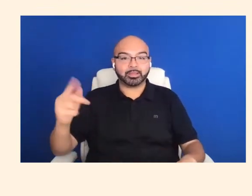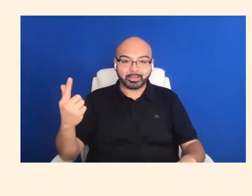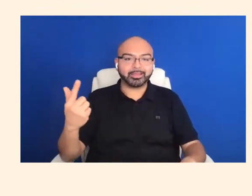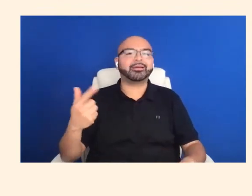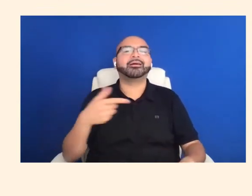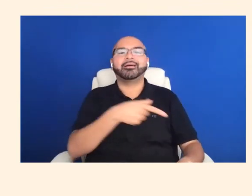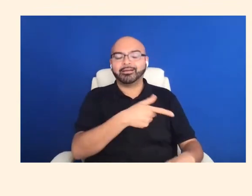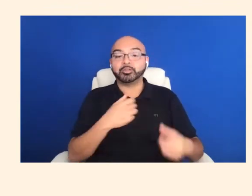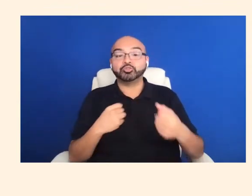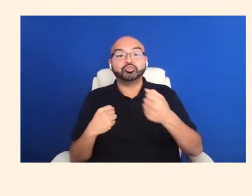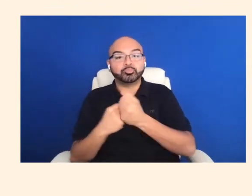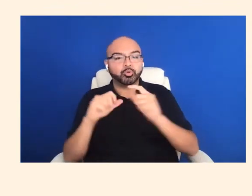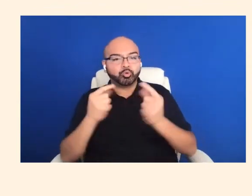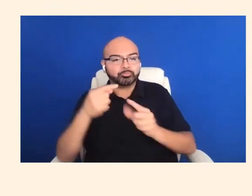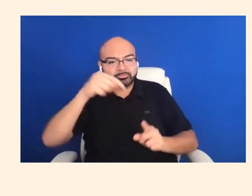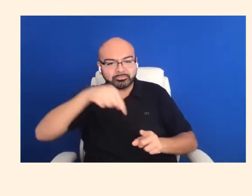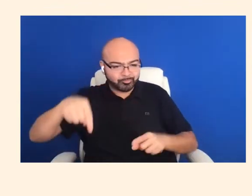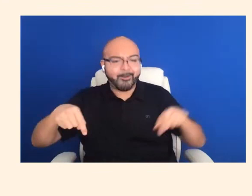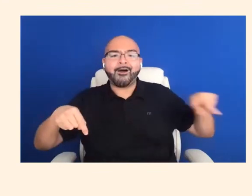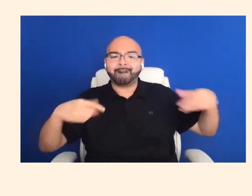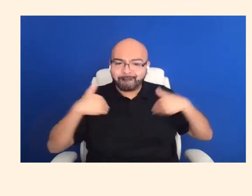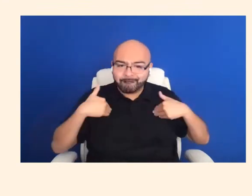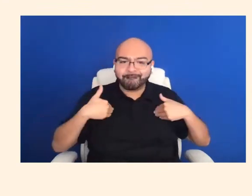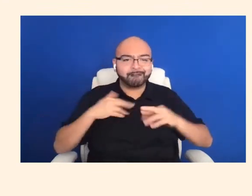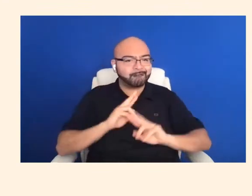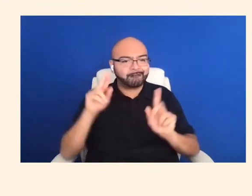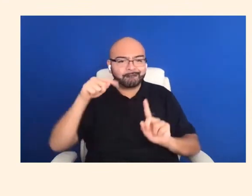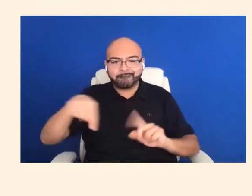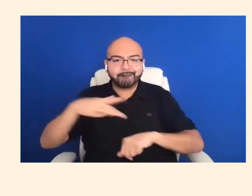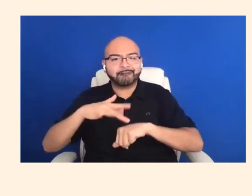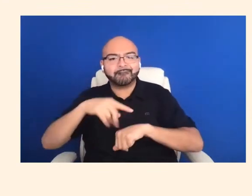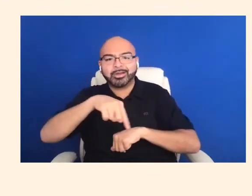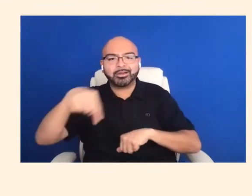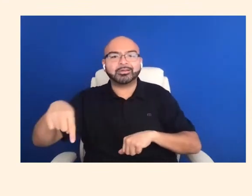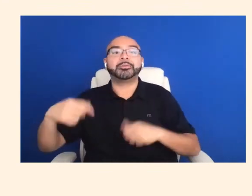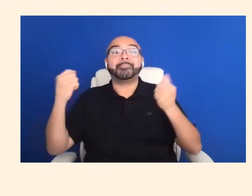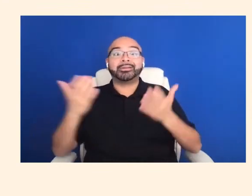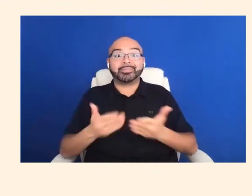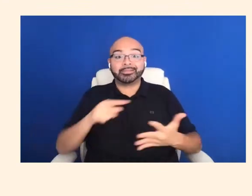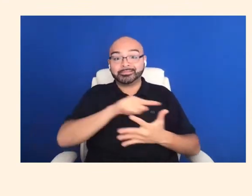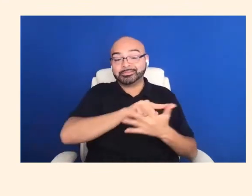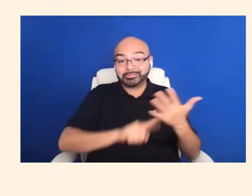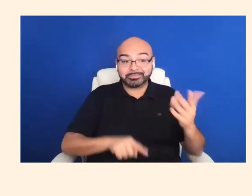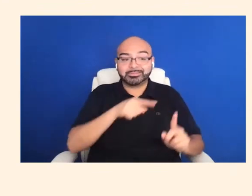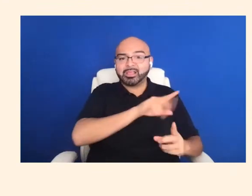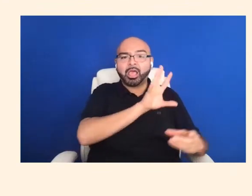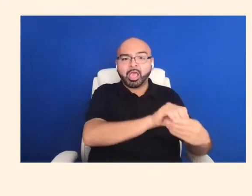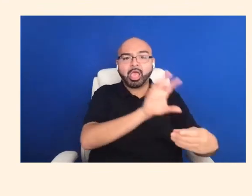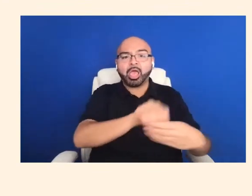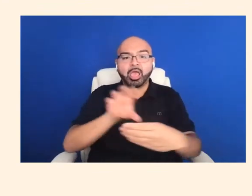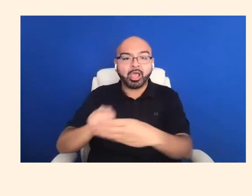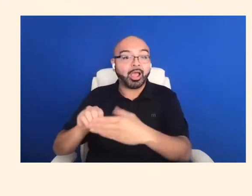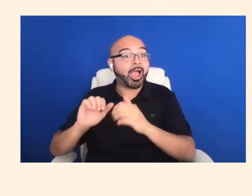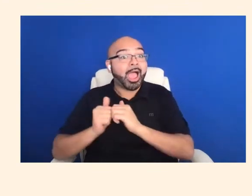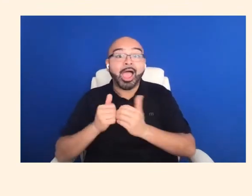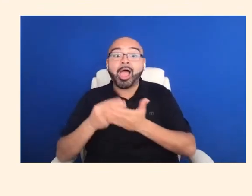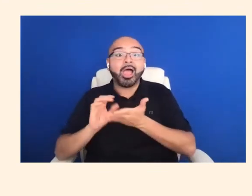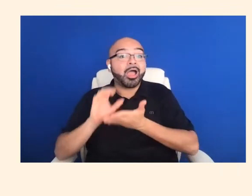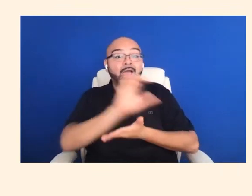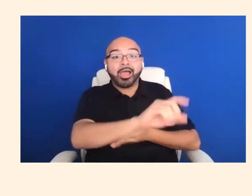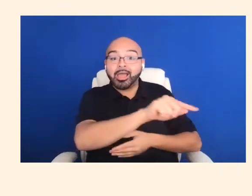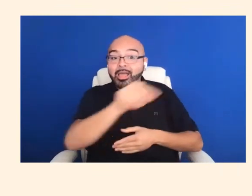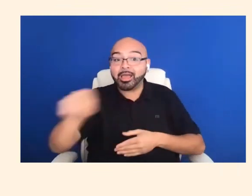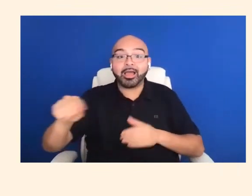groups. A lot of these things that they do are funded directly from the organization because